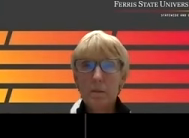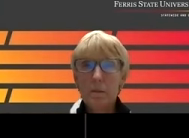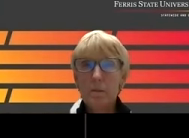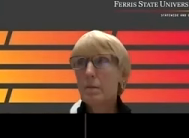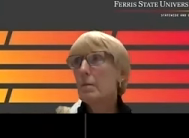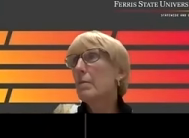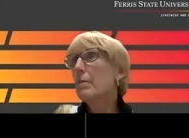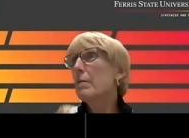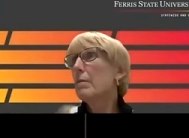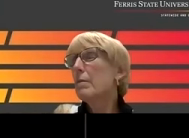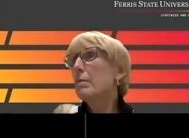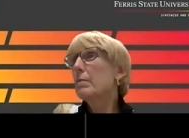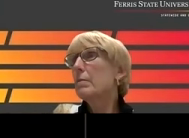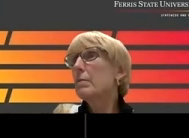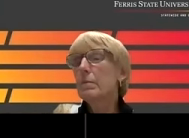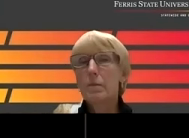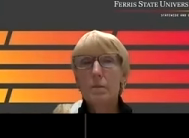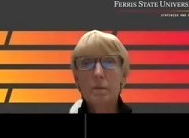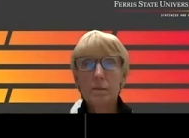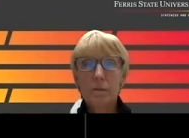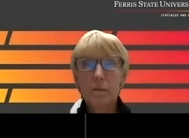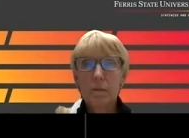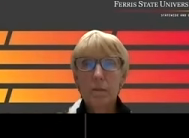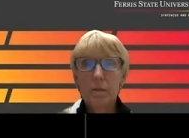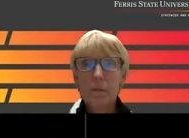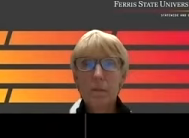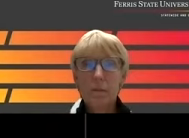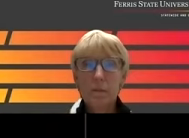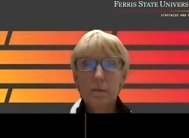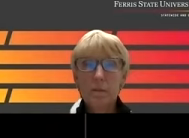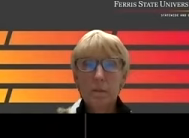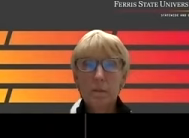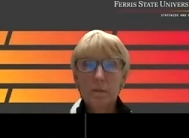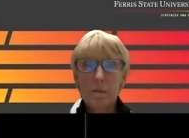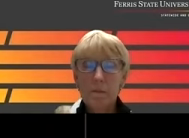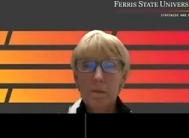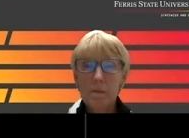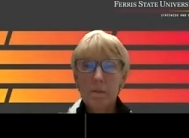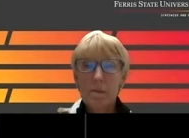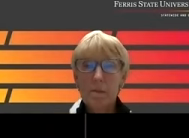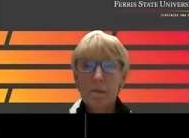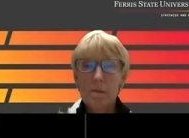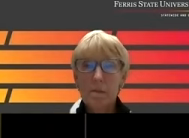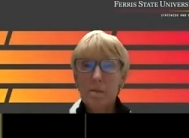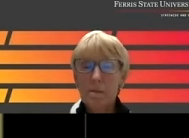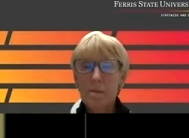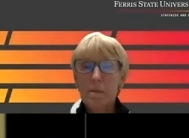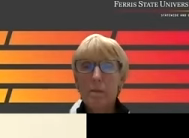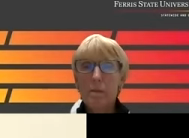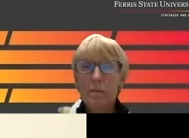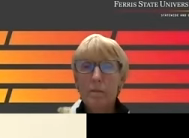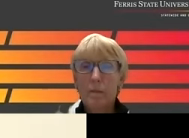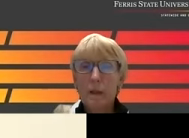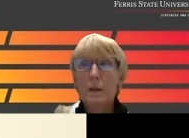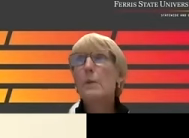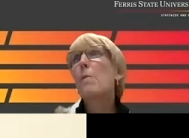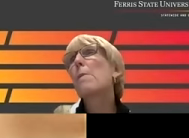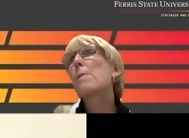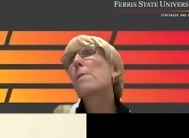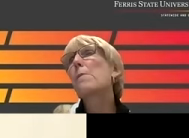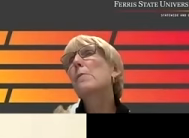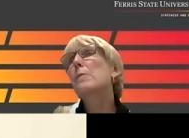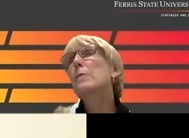A year ago, a thought came into my head and took residence. Forgive the likely hyperbole, but this thought tortured